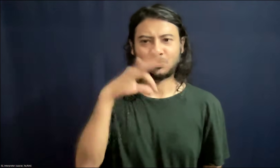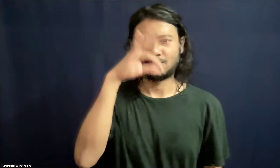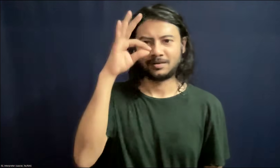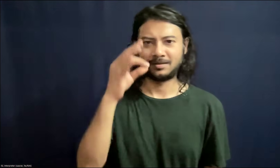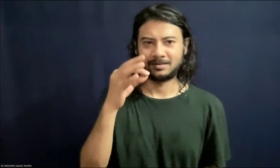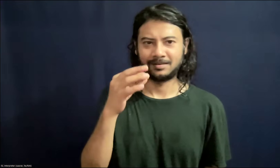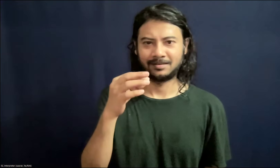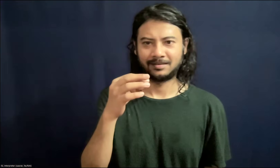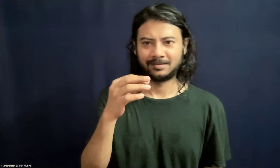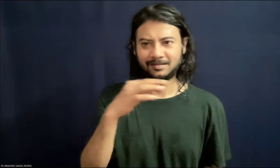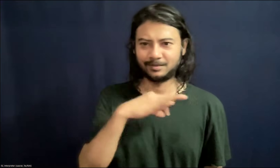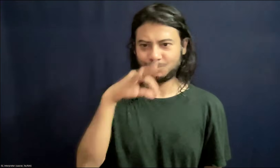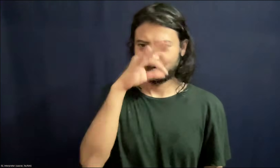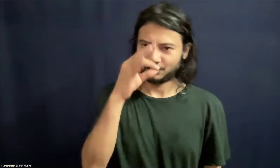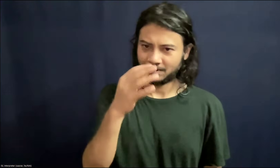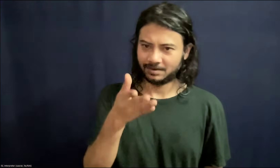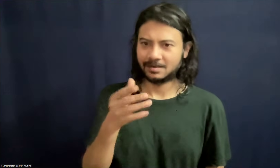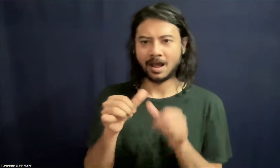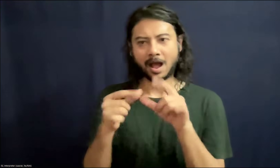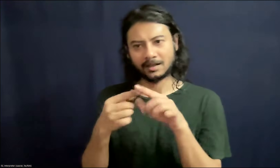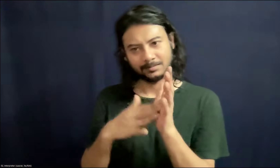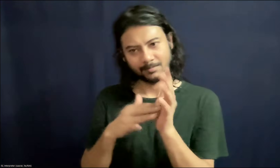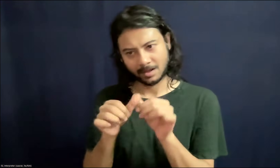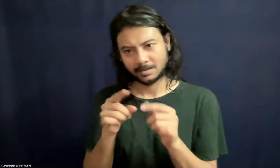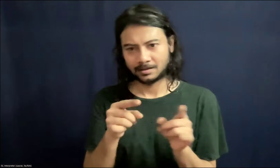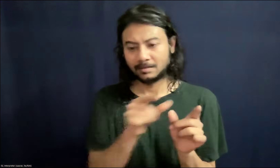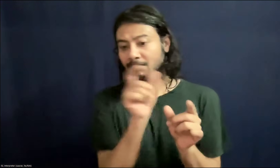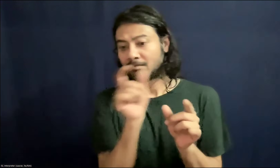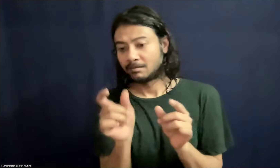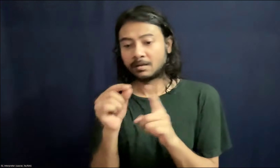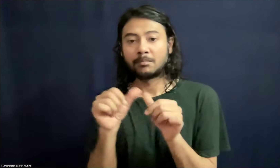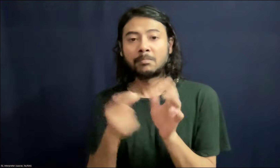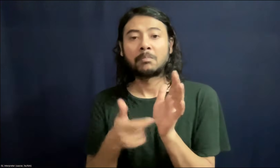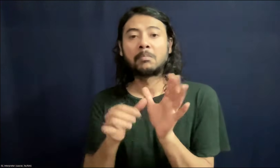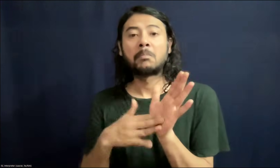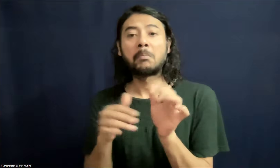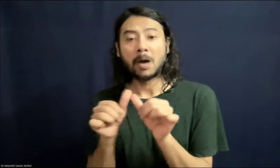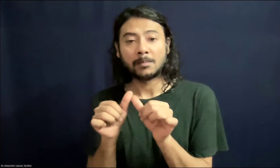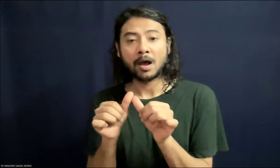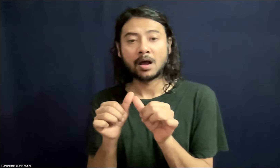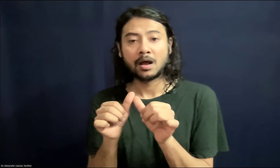So together it becomes as Supreme Atma or Super Soul.